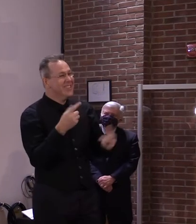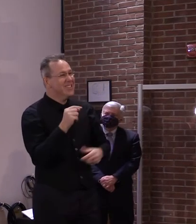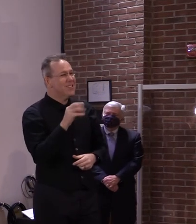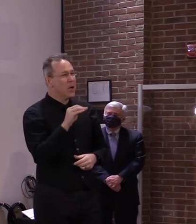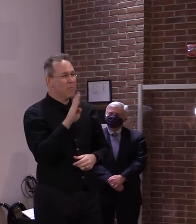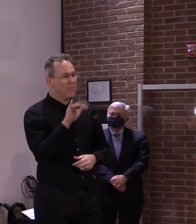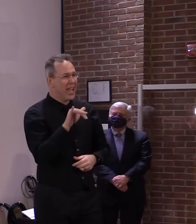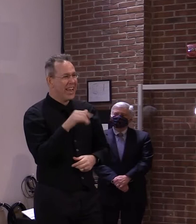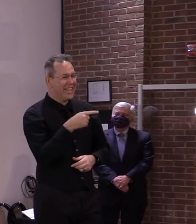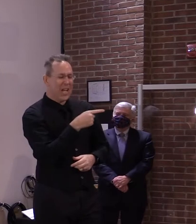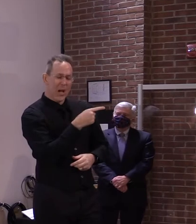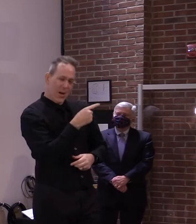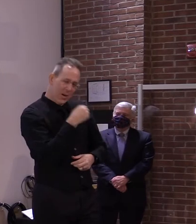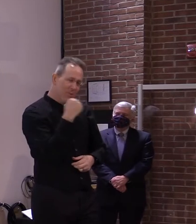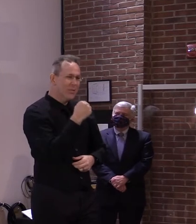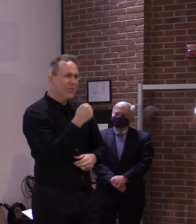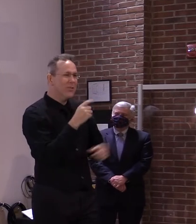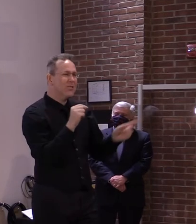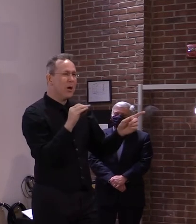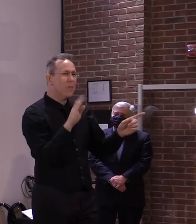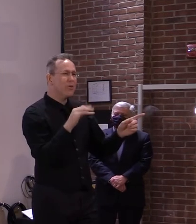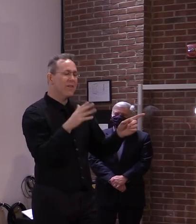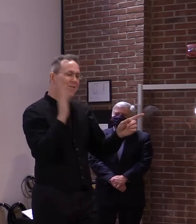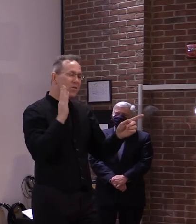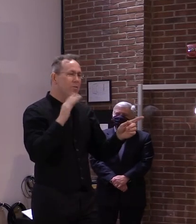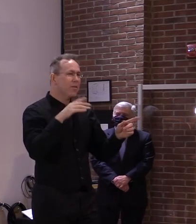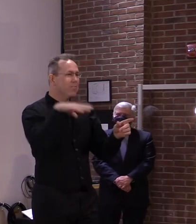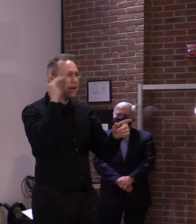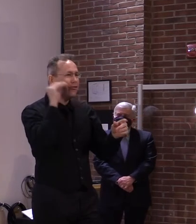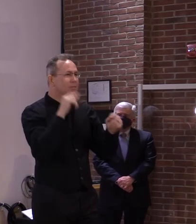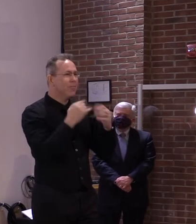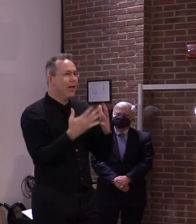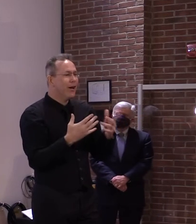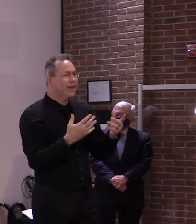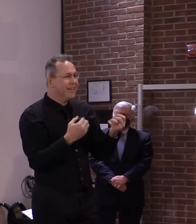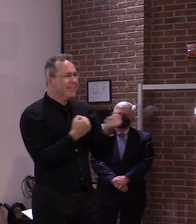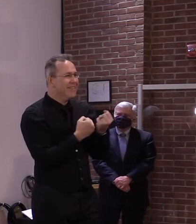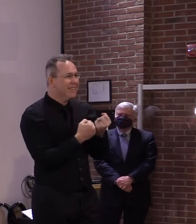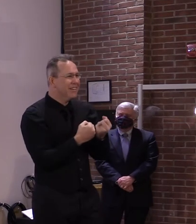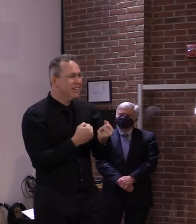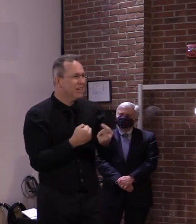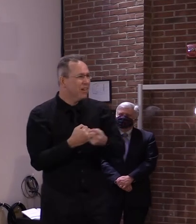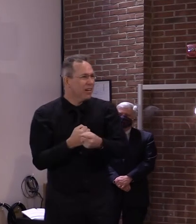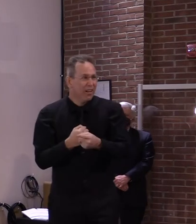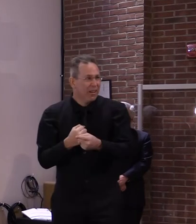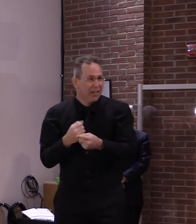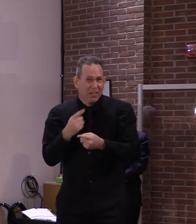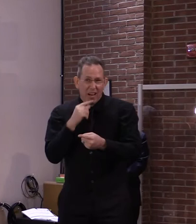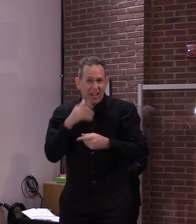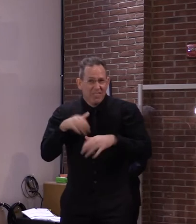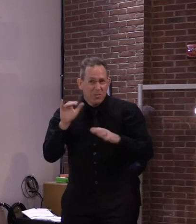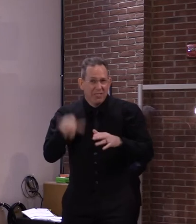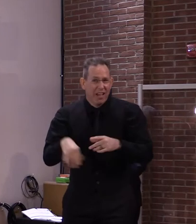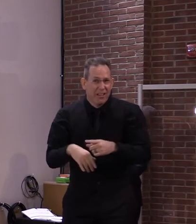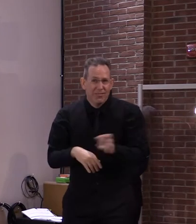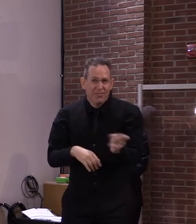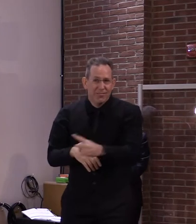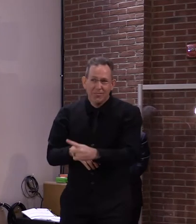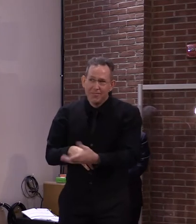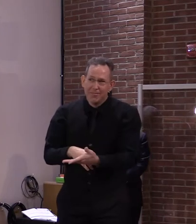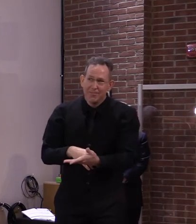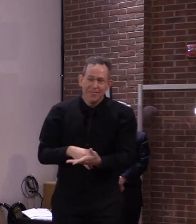team you're not over that yet yeah i'm not quite over that but in this situation i'll be rooting for the